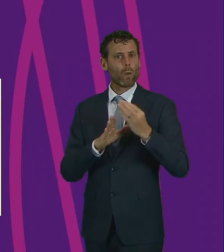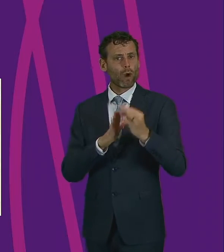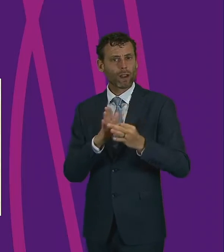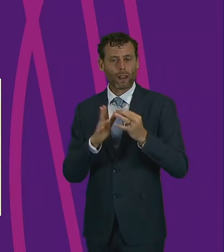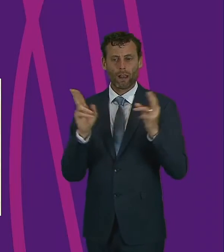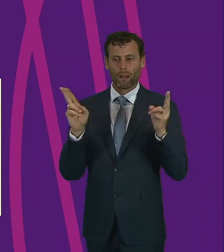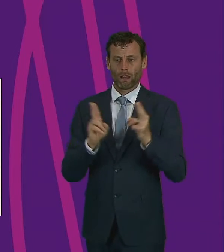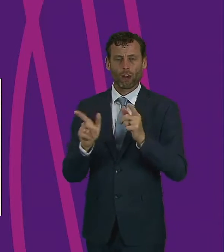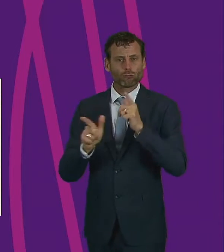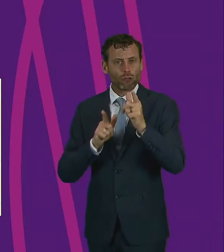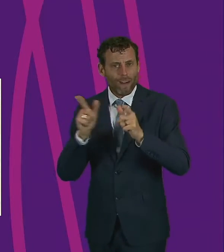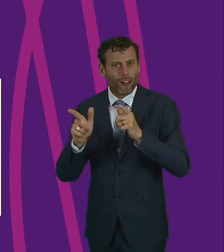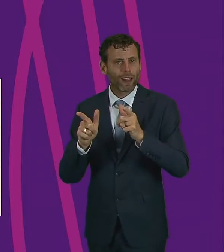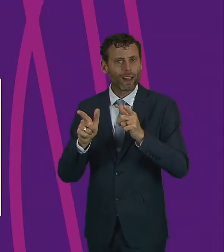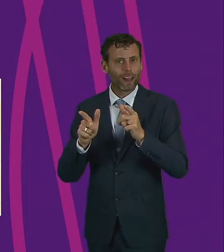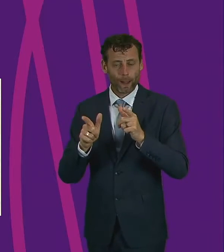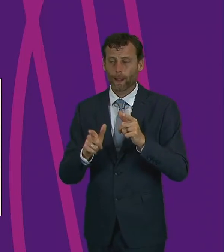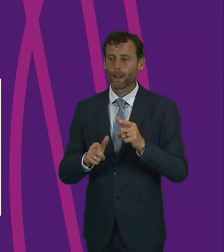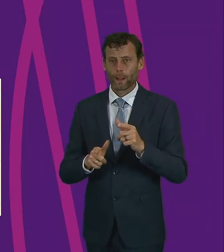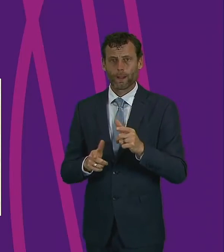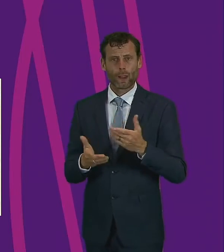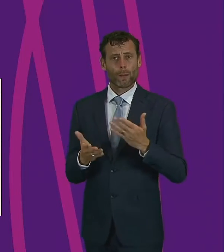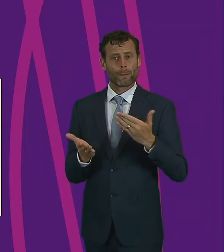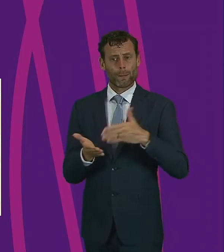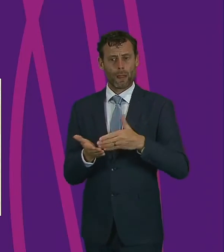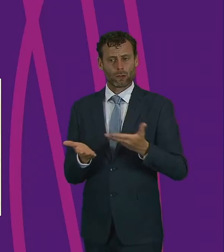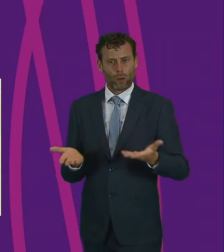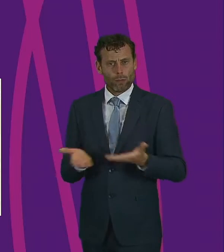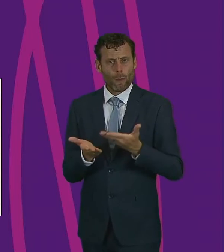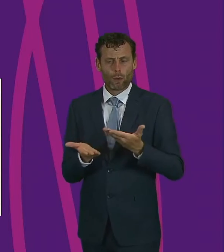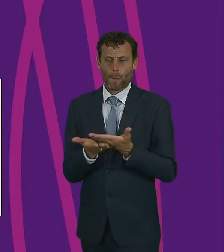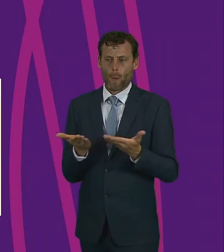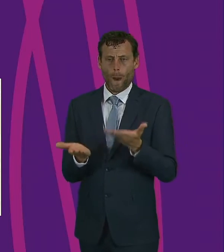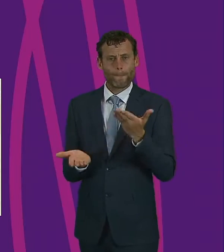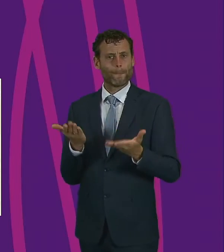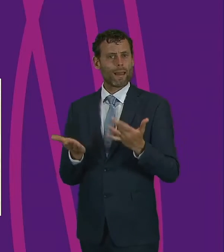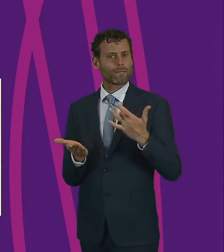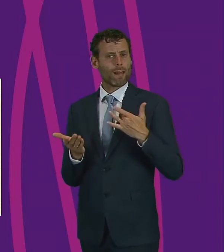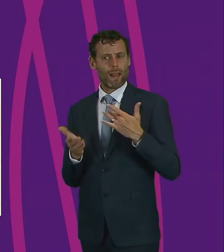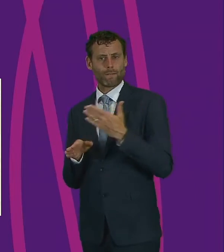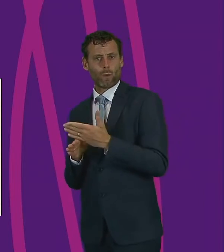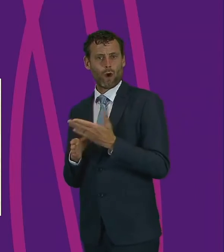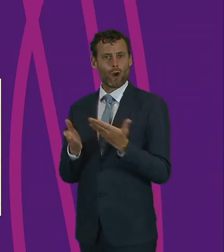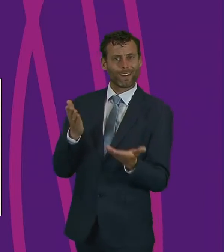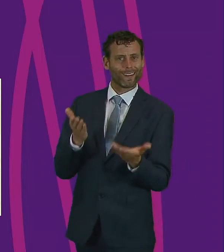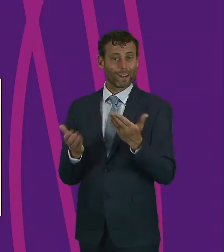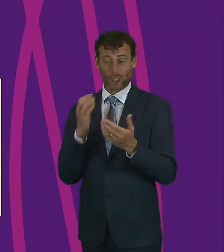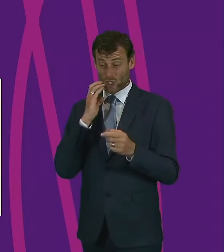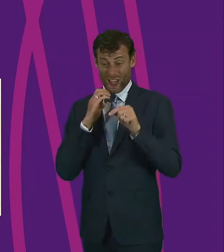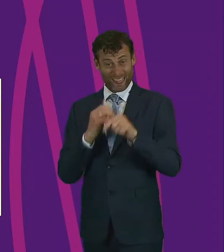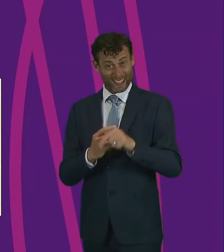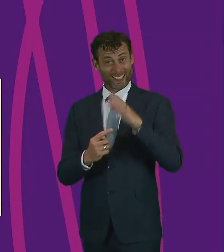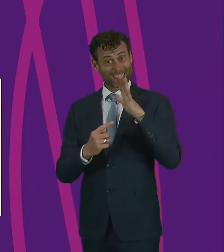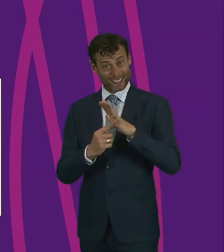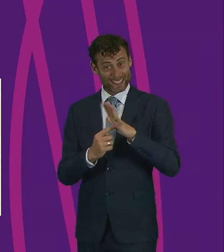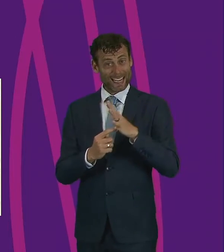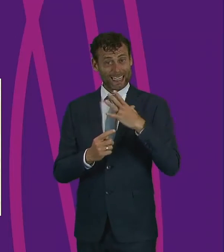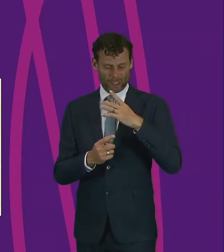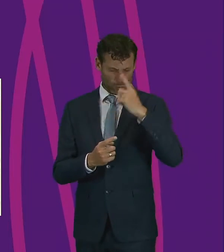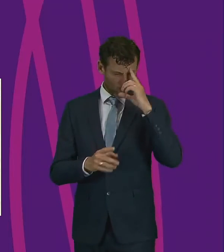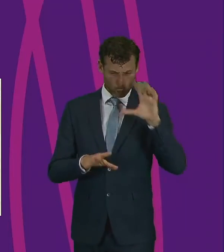commuting and promoting more balanced lifestyles. These are all critical aspects of an inclusive wellbeing